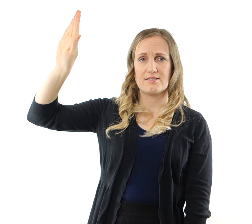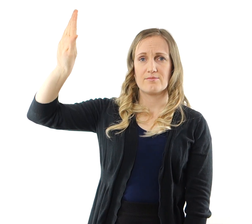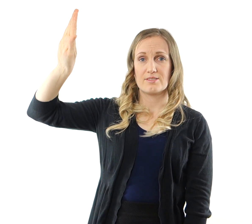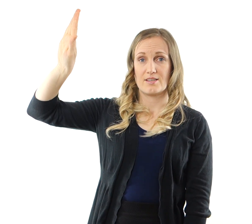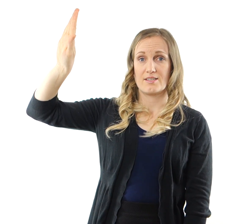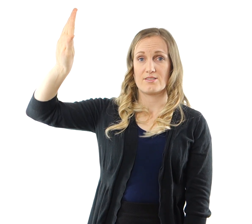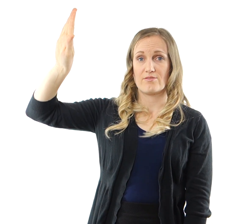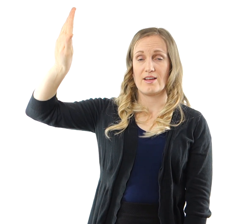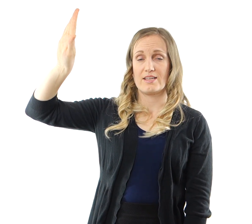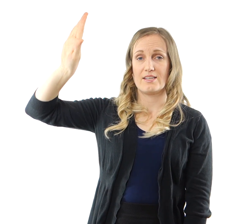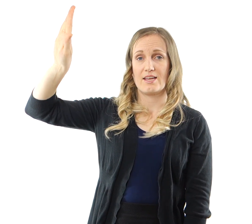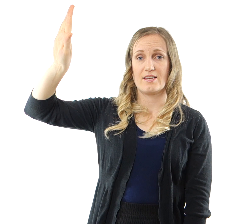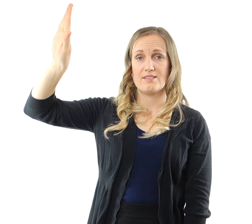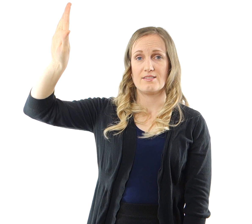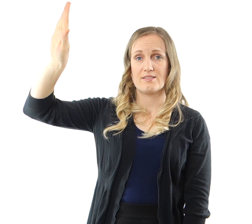we signed his already, his